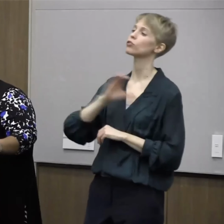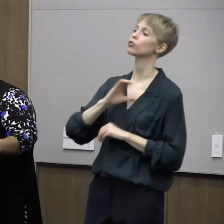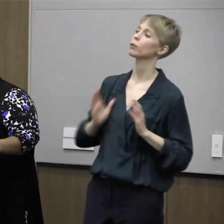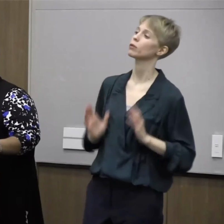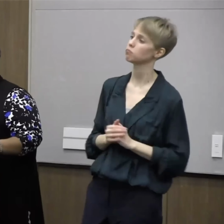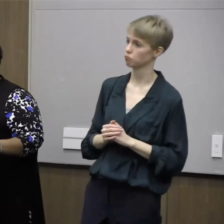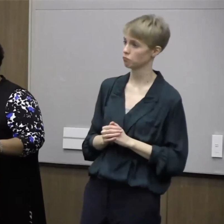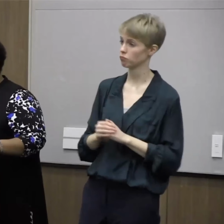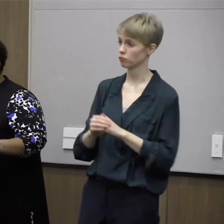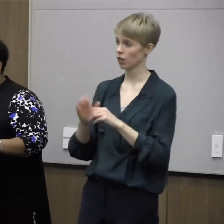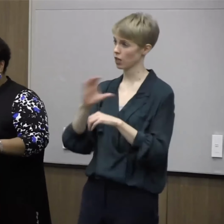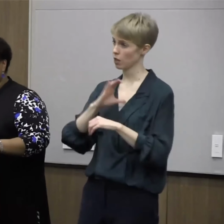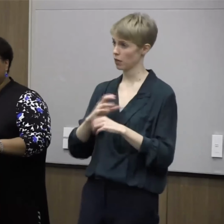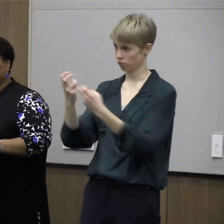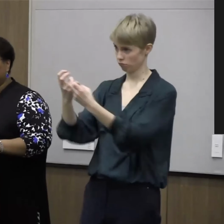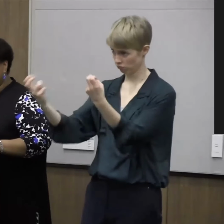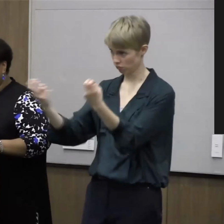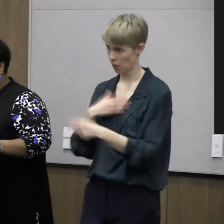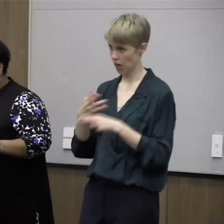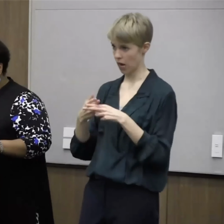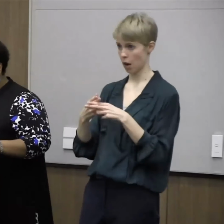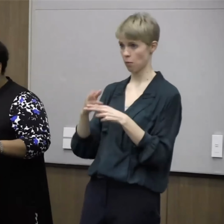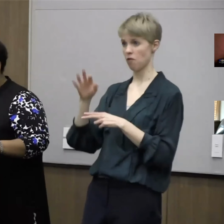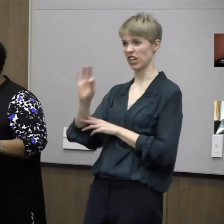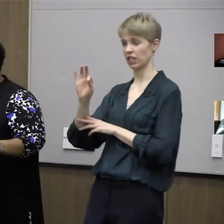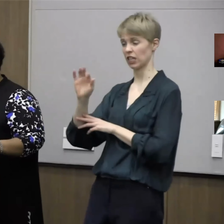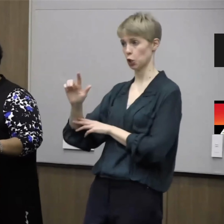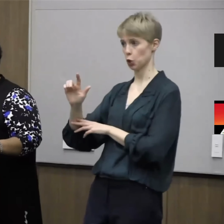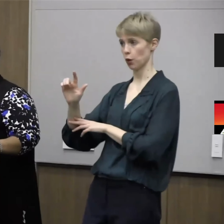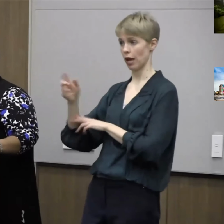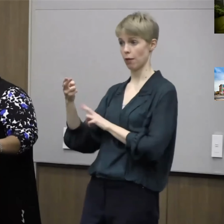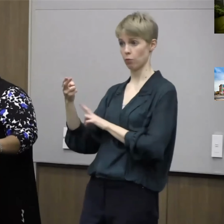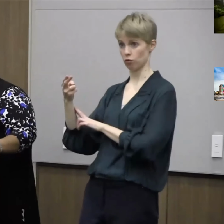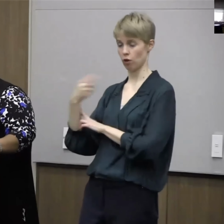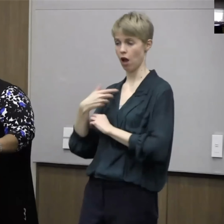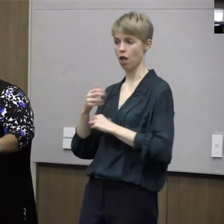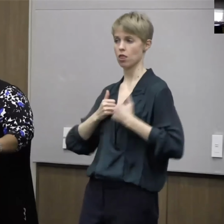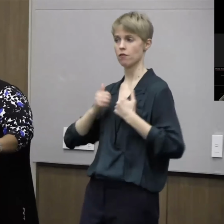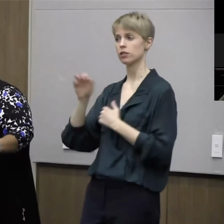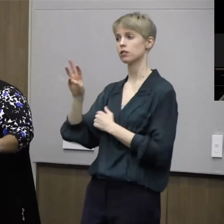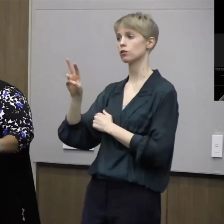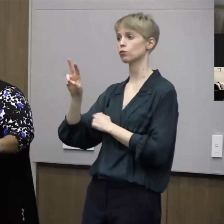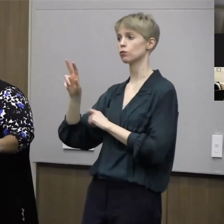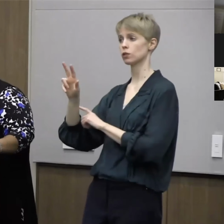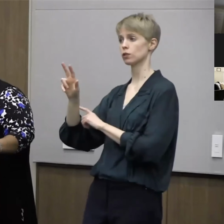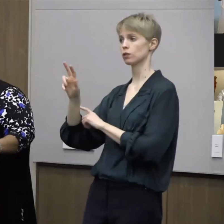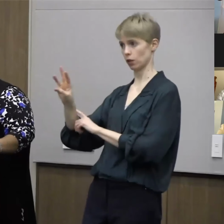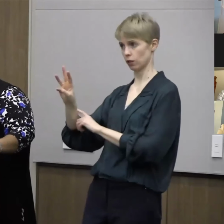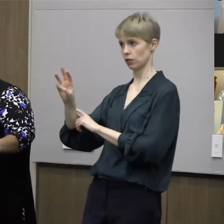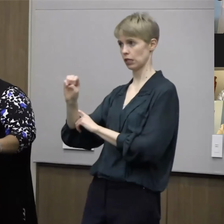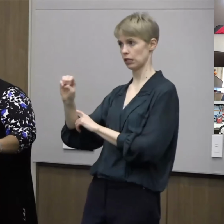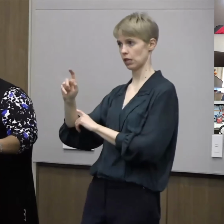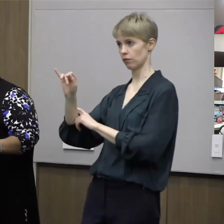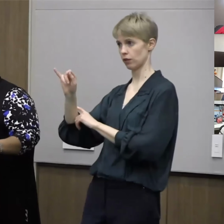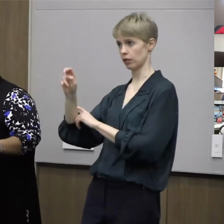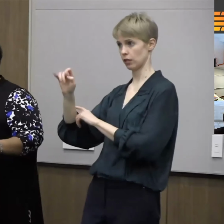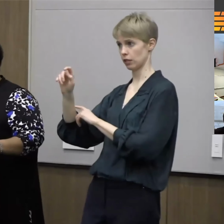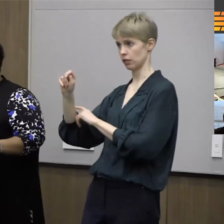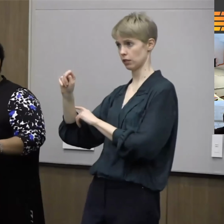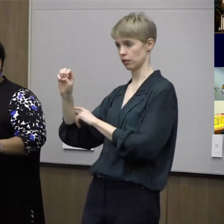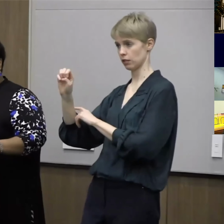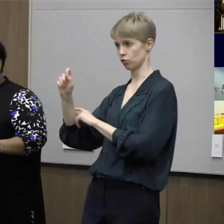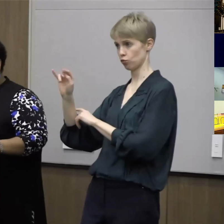to the Credentials Committee, my name is Mrs. Fannie Lou Hamer, and I live at 626 East Lafayette Street, Louisville,